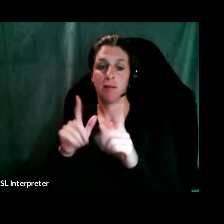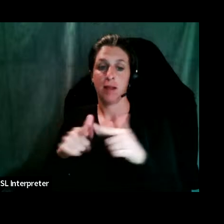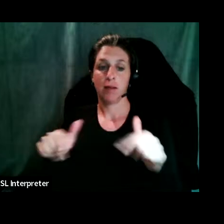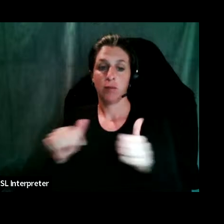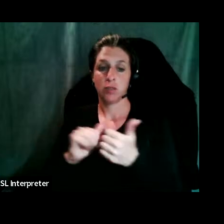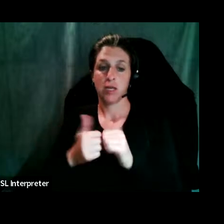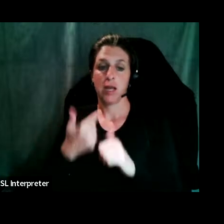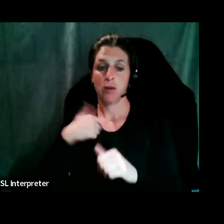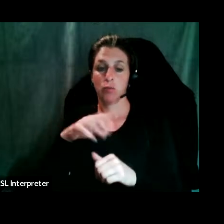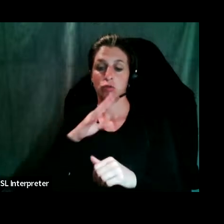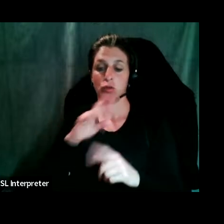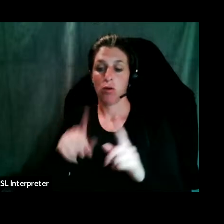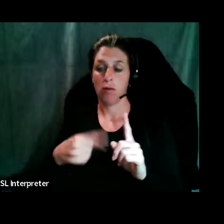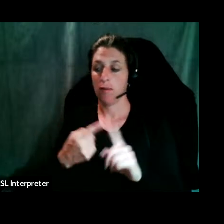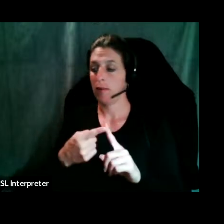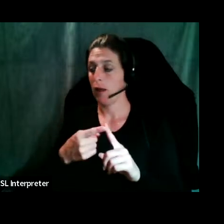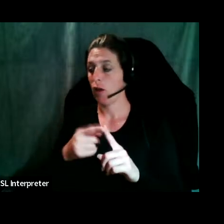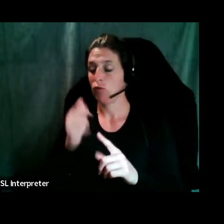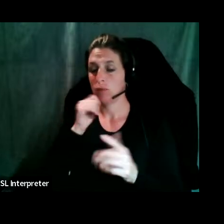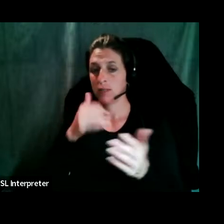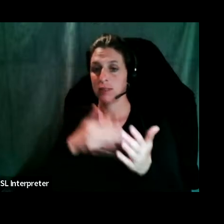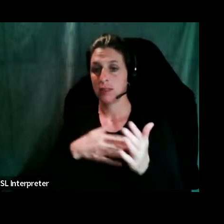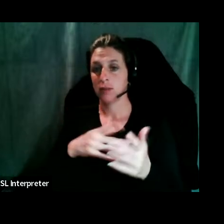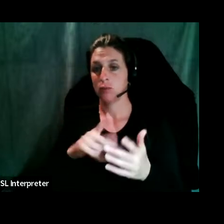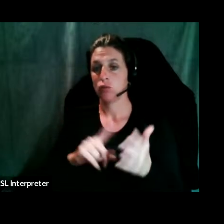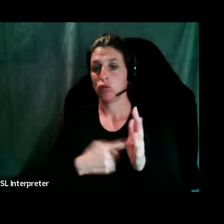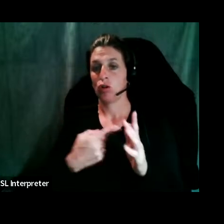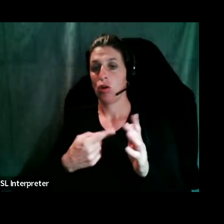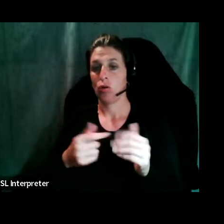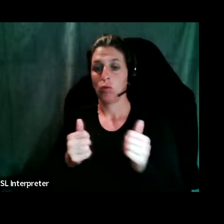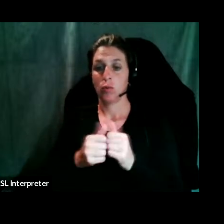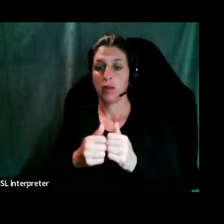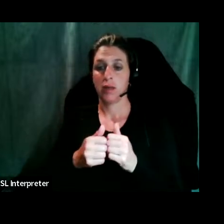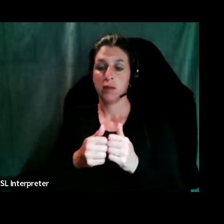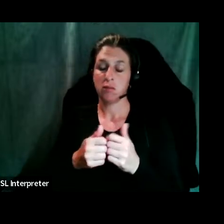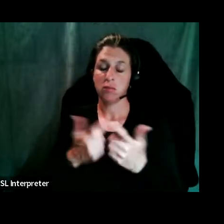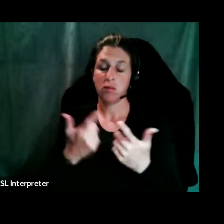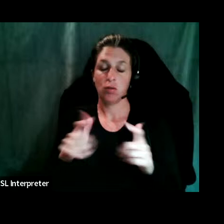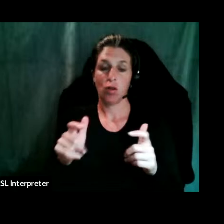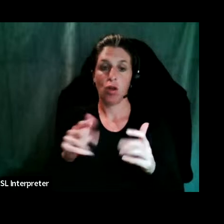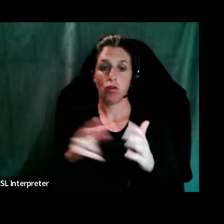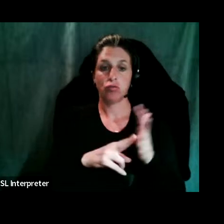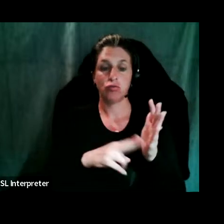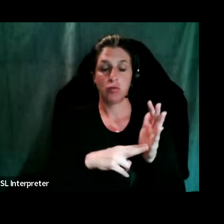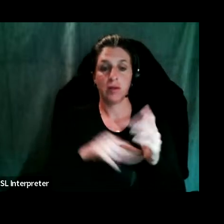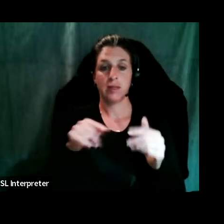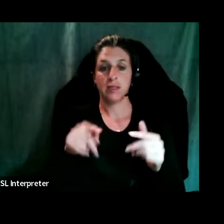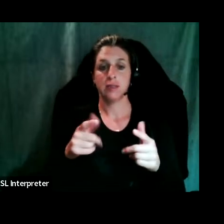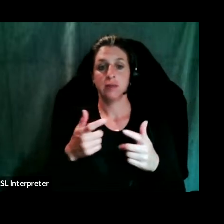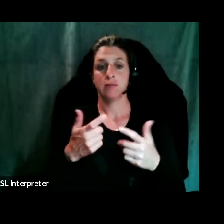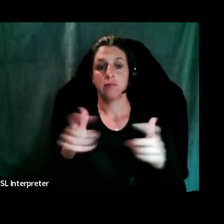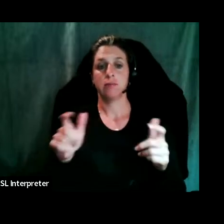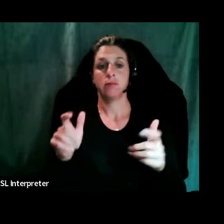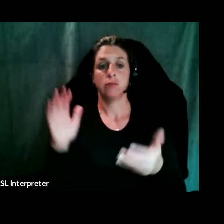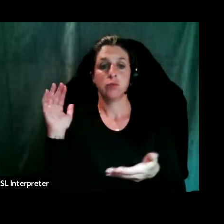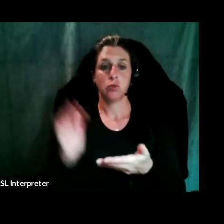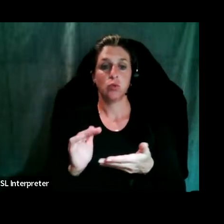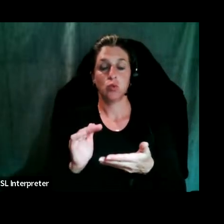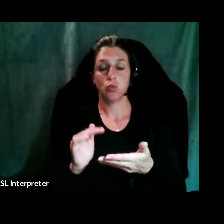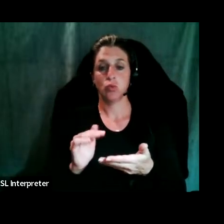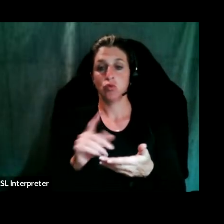talk about racism. We started out with a fairly large contract. This is much reduced, and really